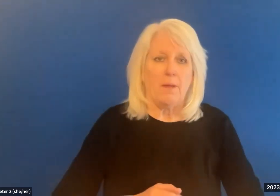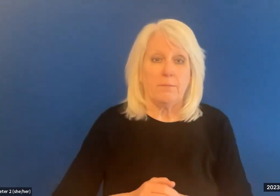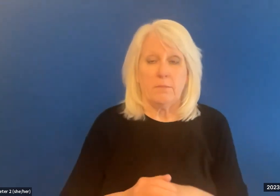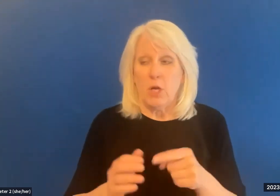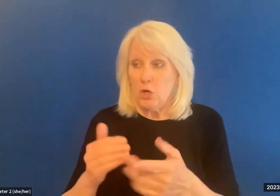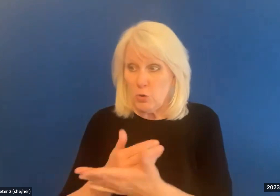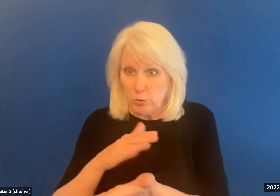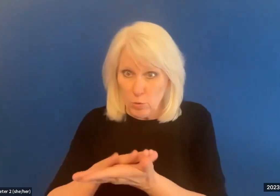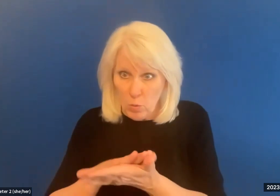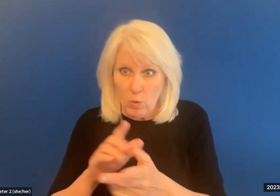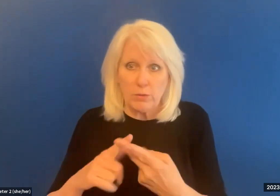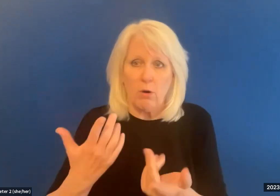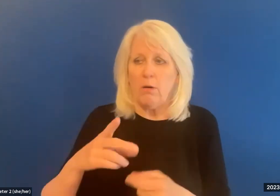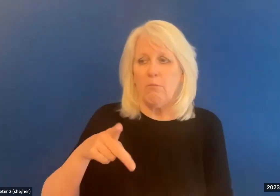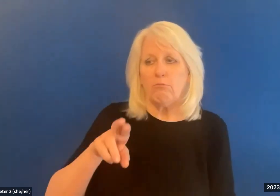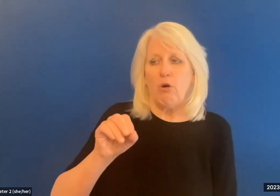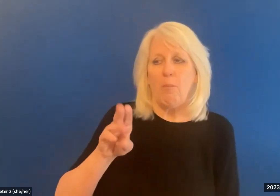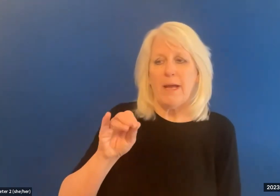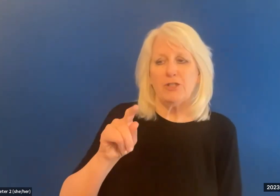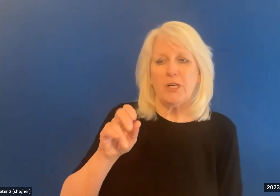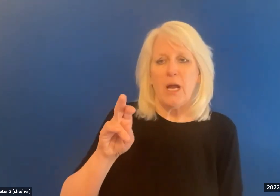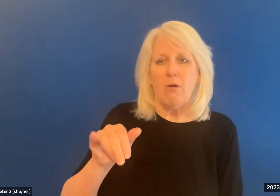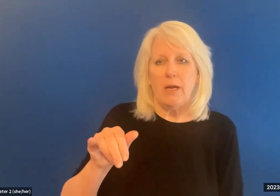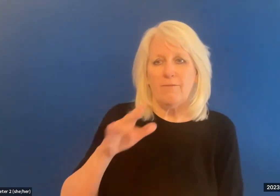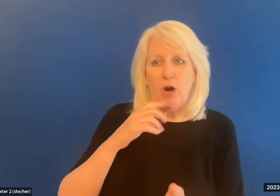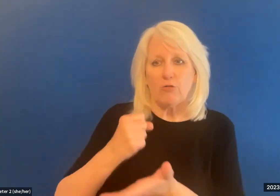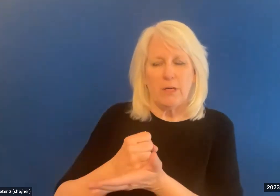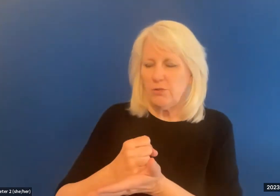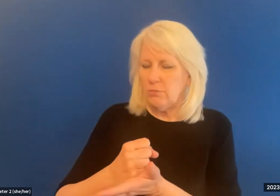with probationary accreditation or on probation were excluded.